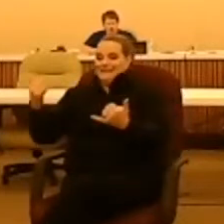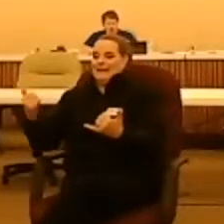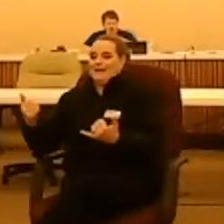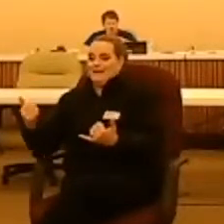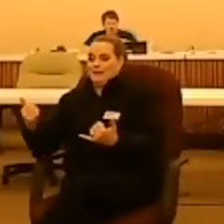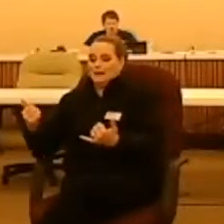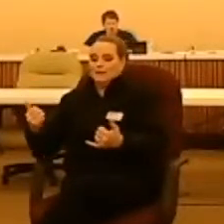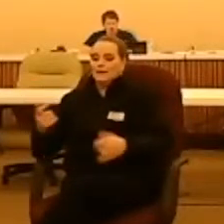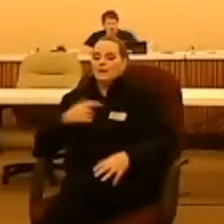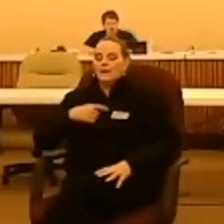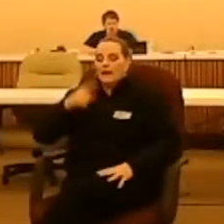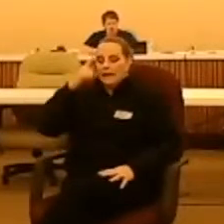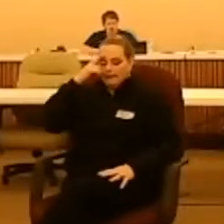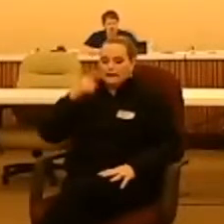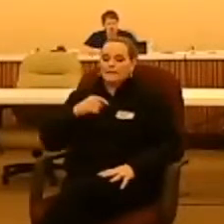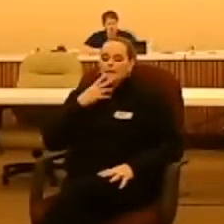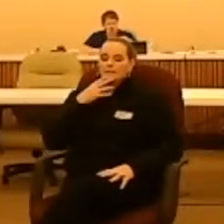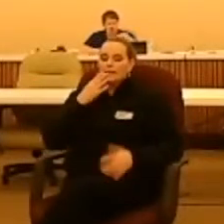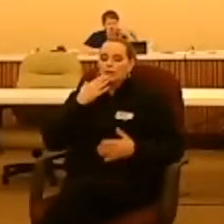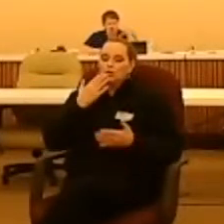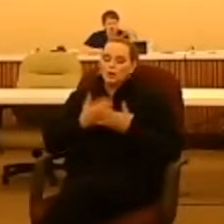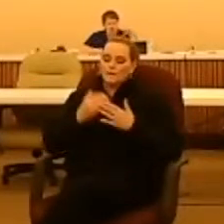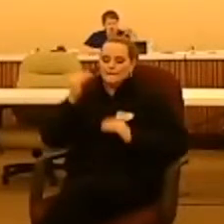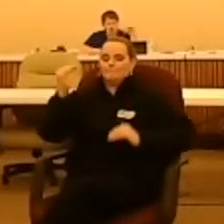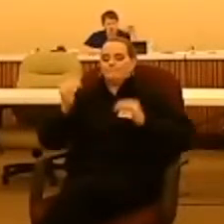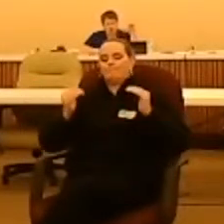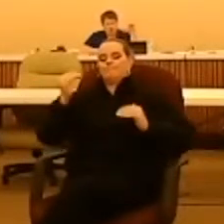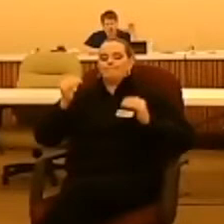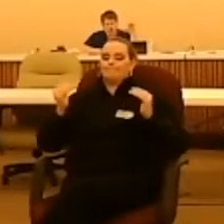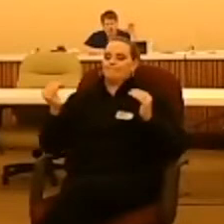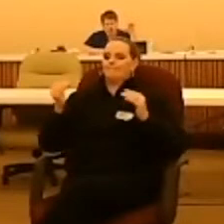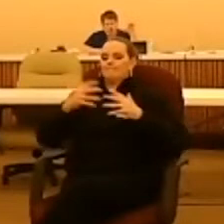It, I think, strikes a good balance between